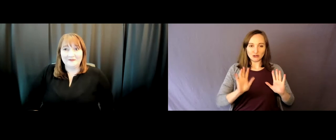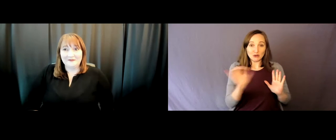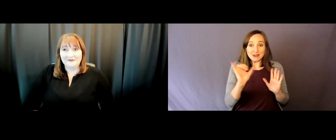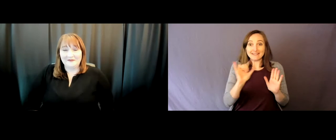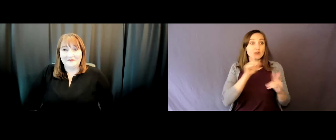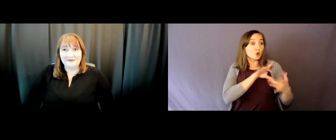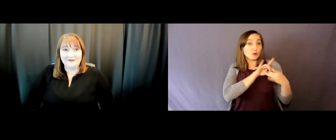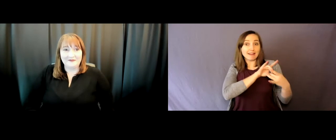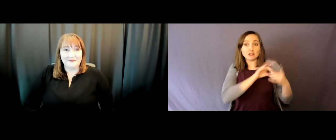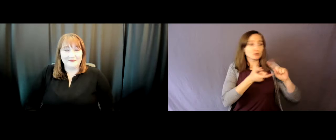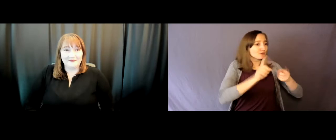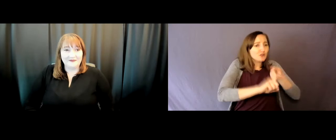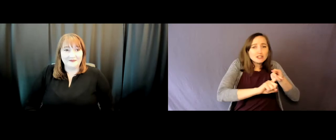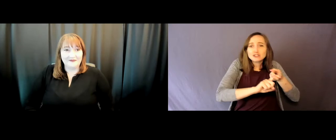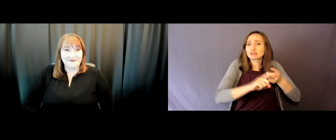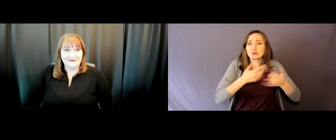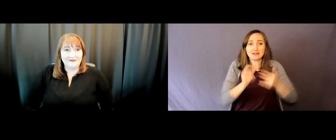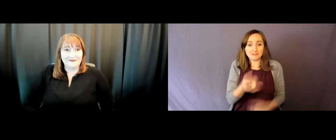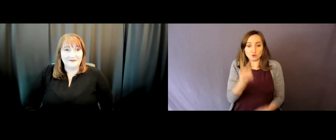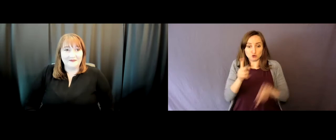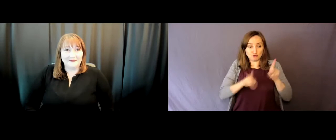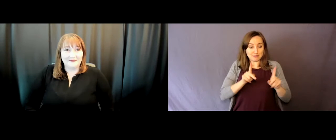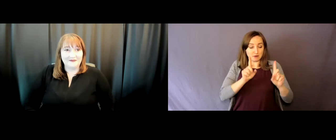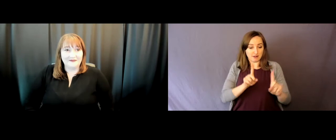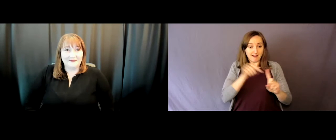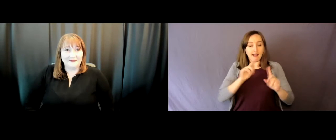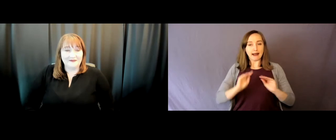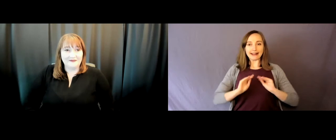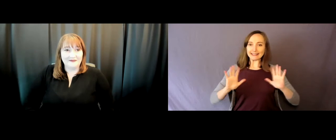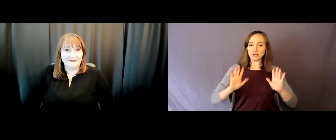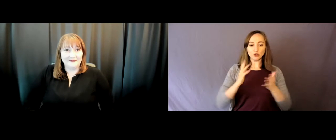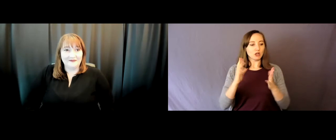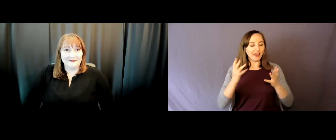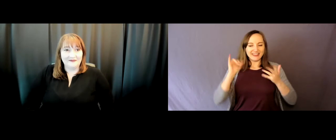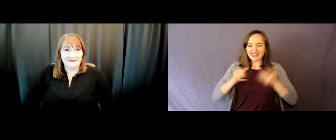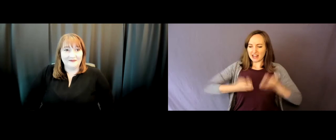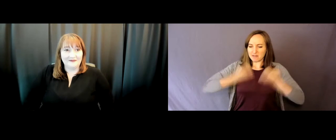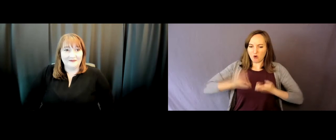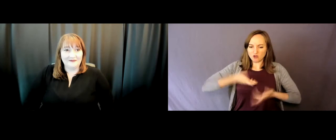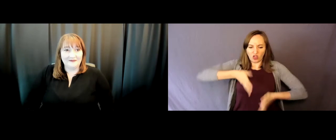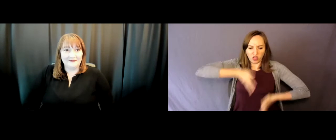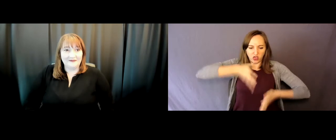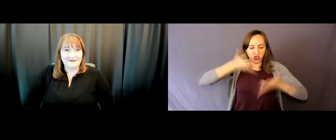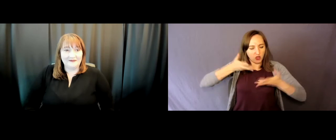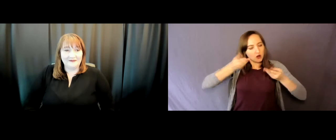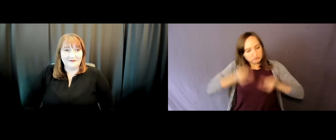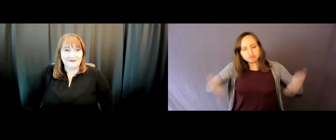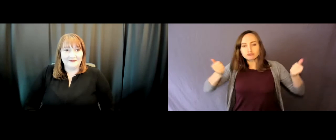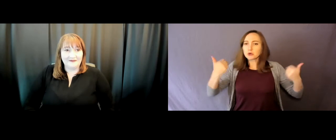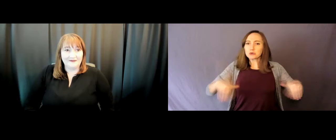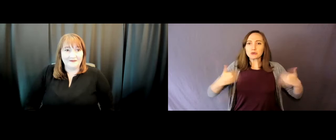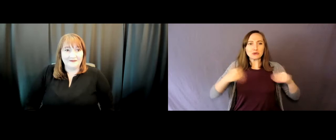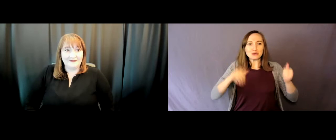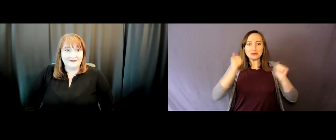a relationship, friendship, whatever, when two people are clear and free of any kind of emotional baggage, you can get so much